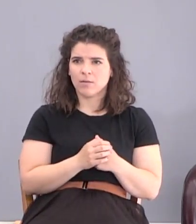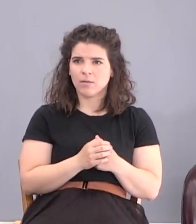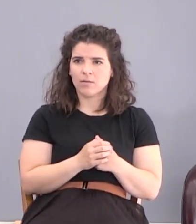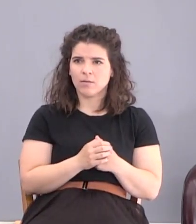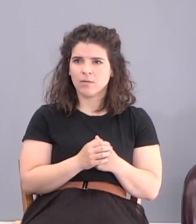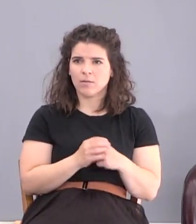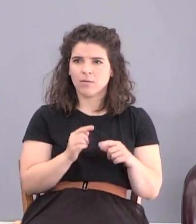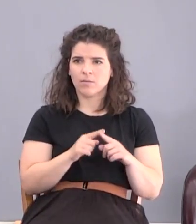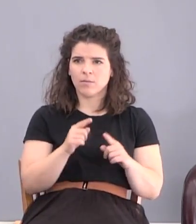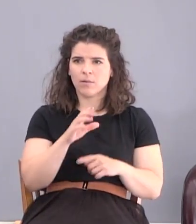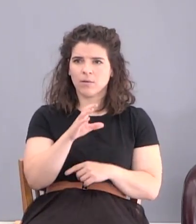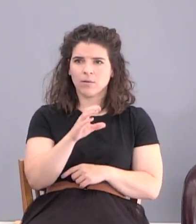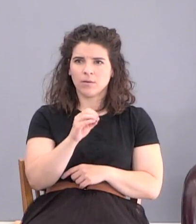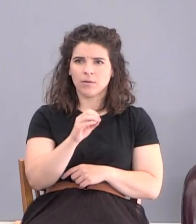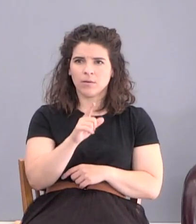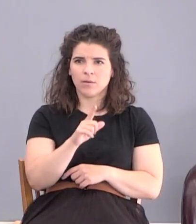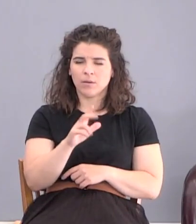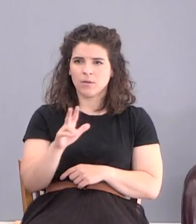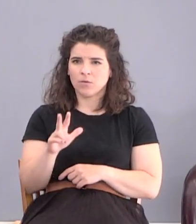But in Colossians 3,